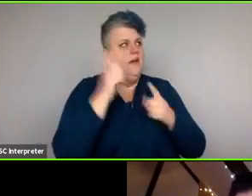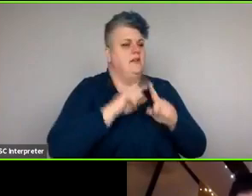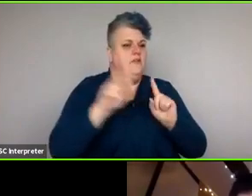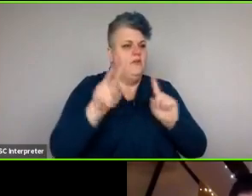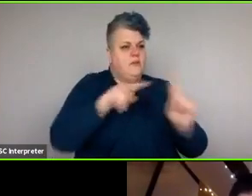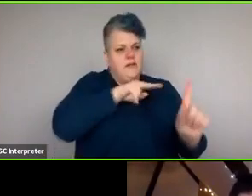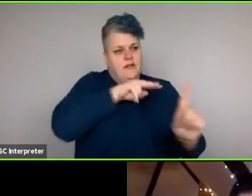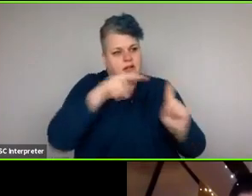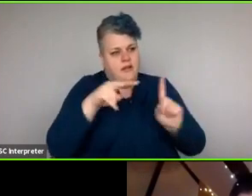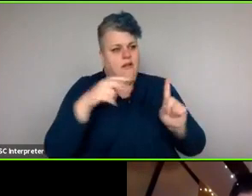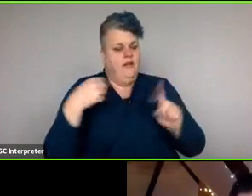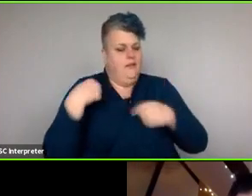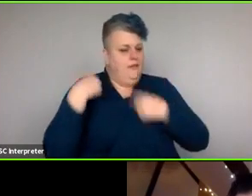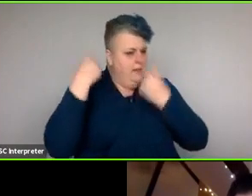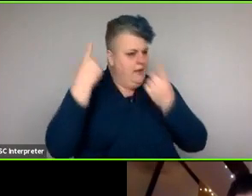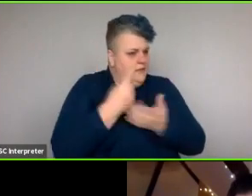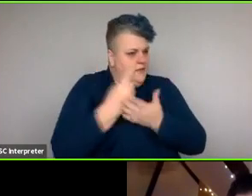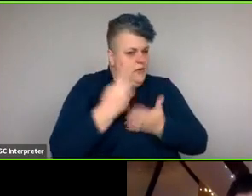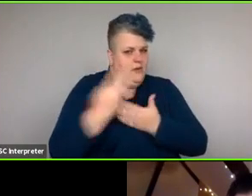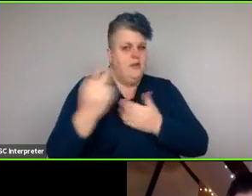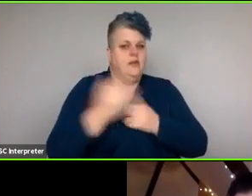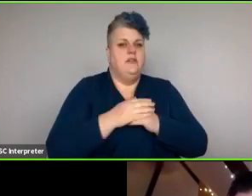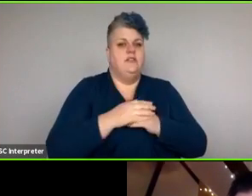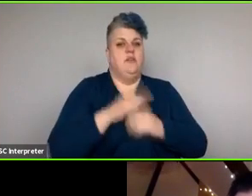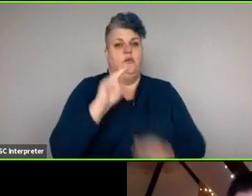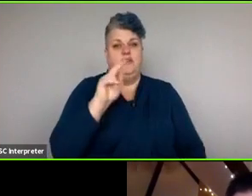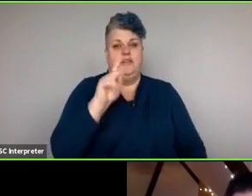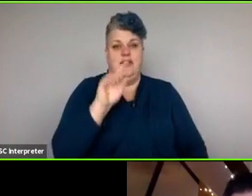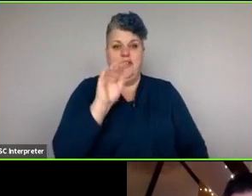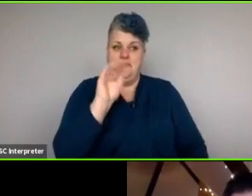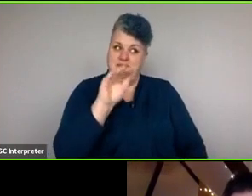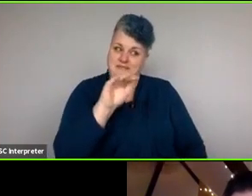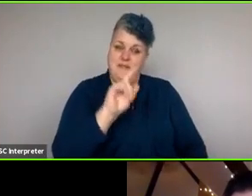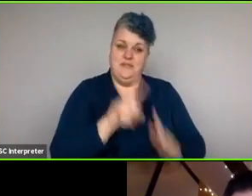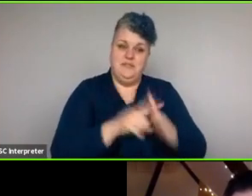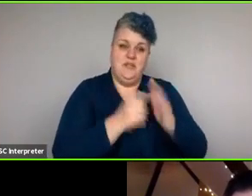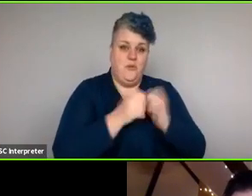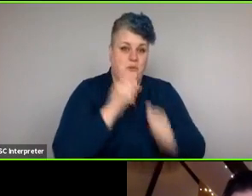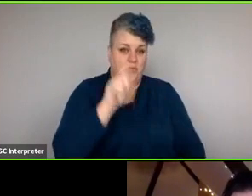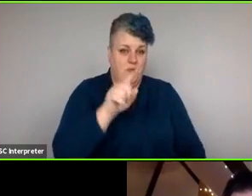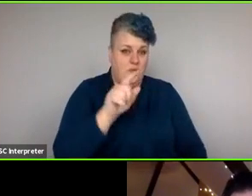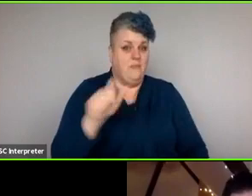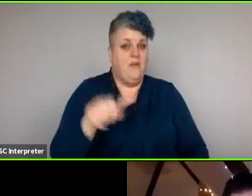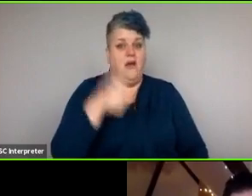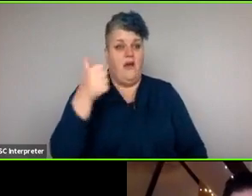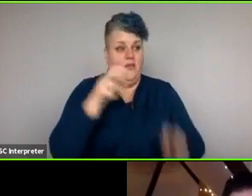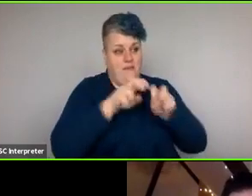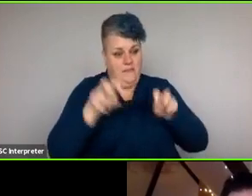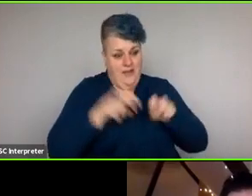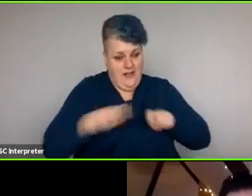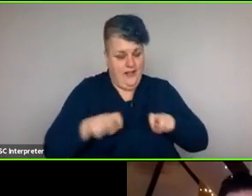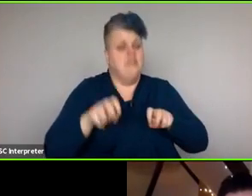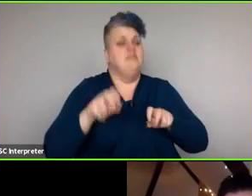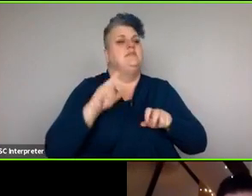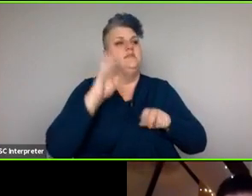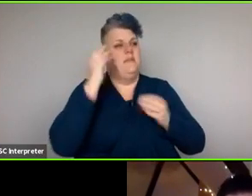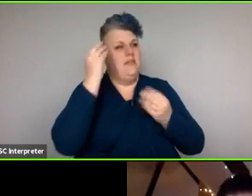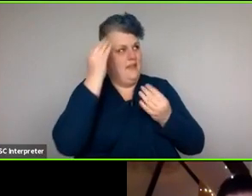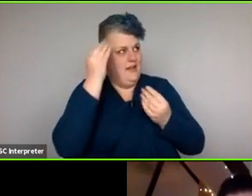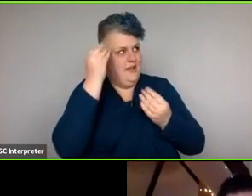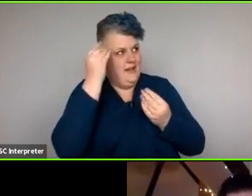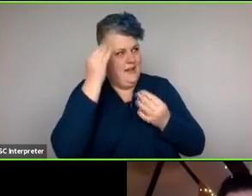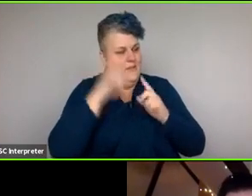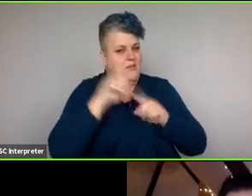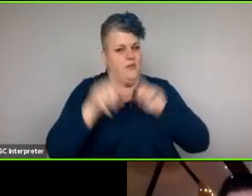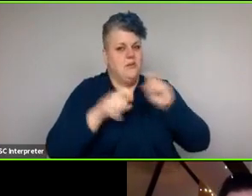these past few weeks. Nick, I'm going to put you on the spot and start with you, but I would like our other panelists to also be thinking of this before we